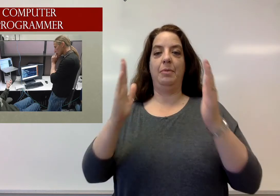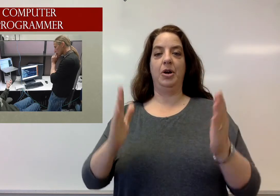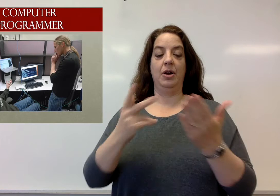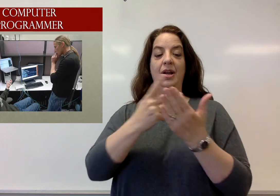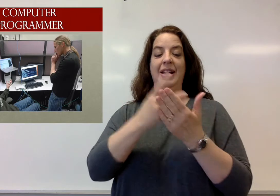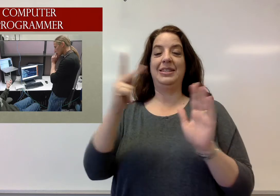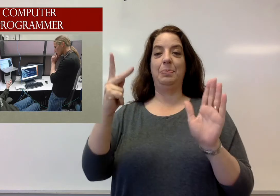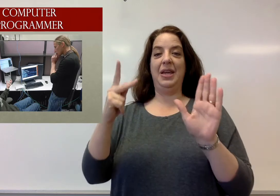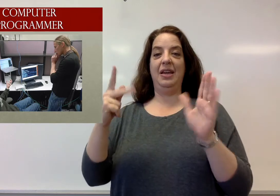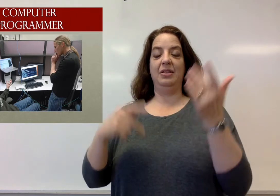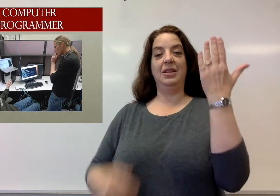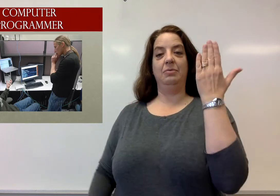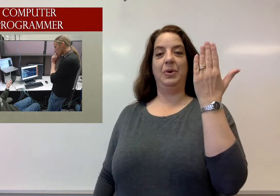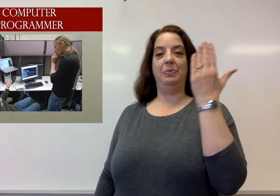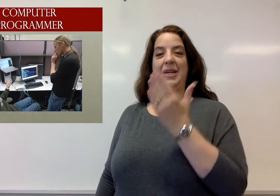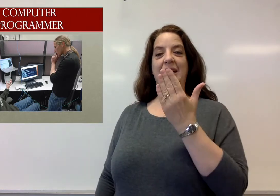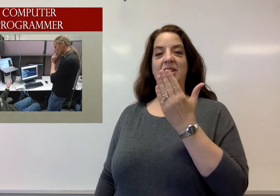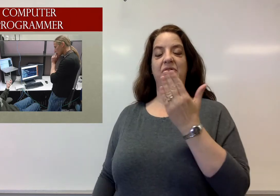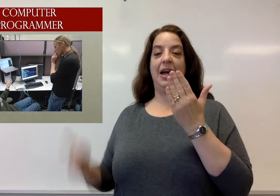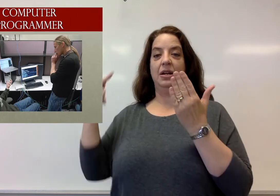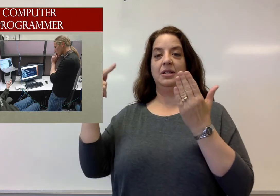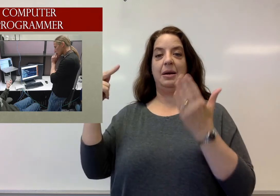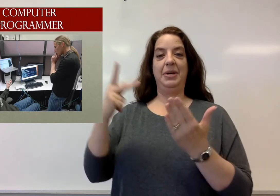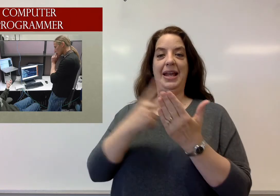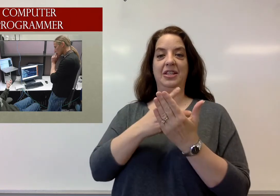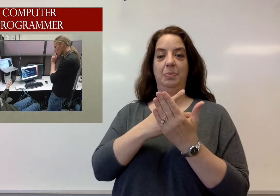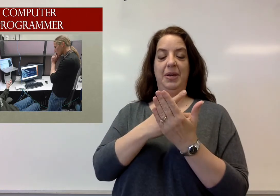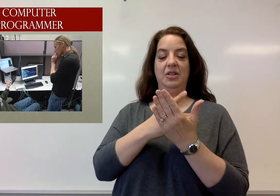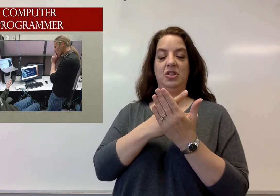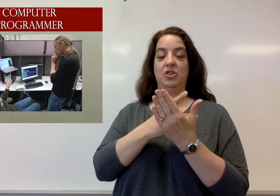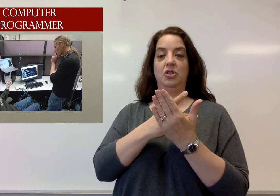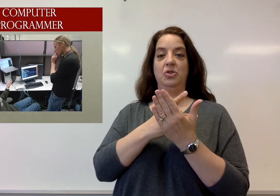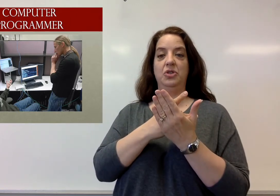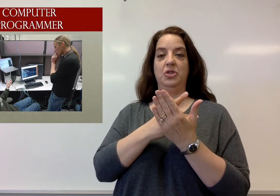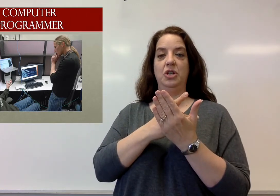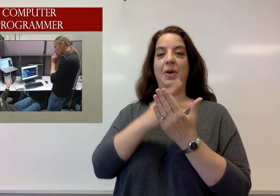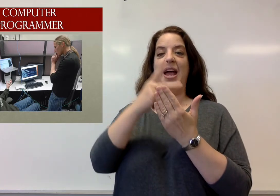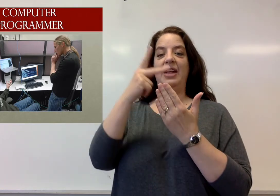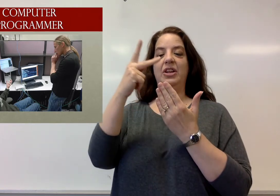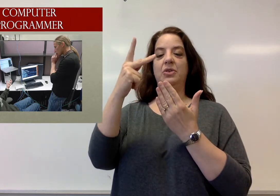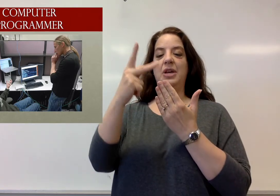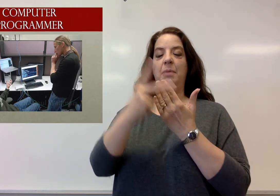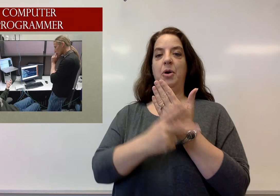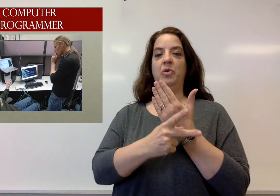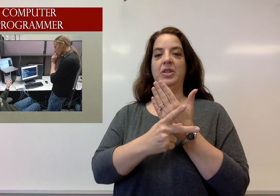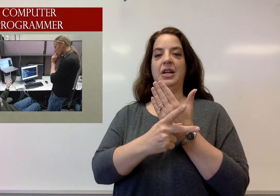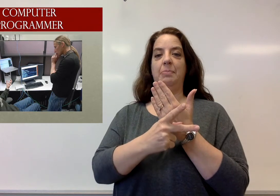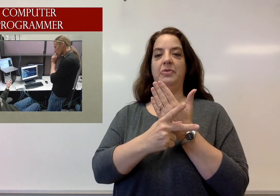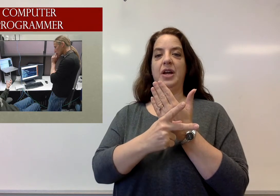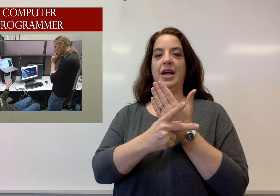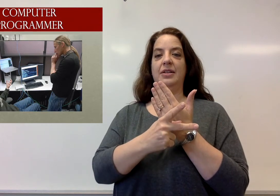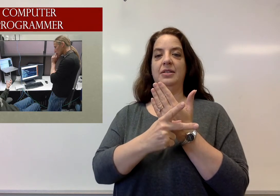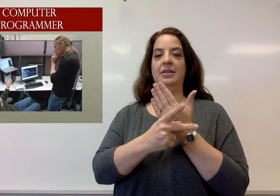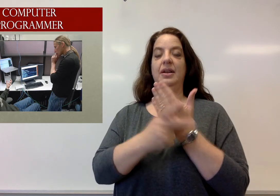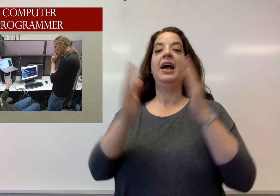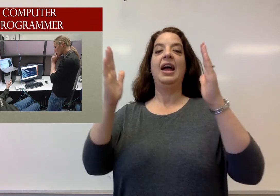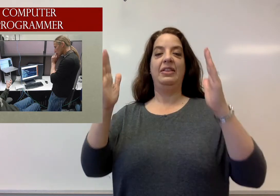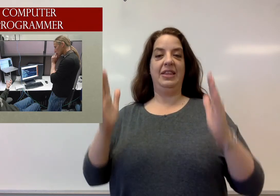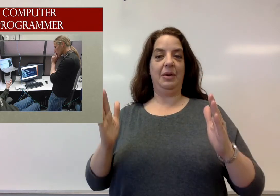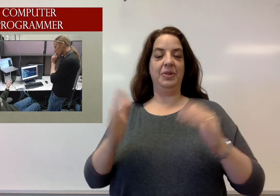Programmer. It's a P. The weak hand is flat, dominant hand is a P. It starts closest to you, and then it goes up over the top of your hand. And then that one does